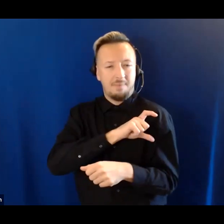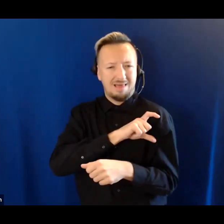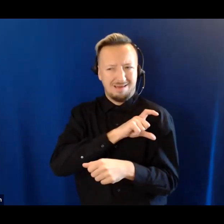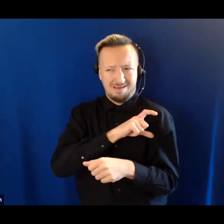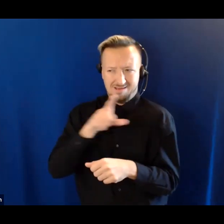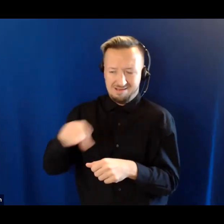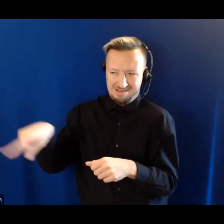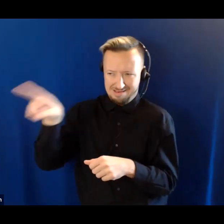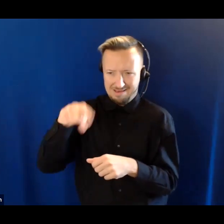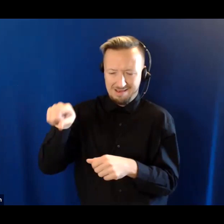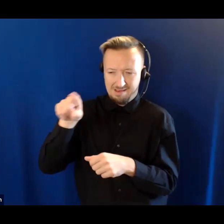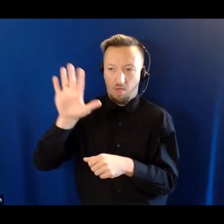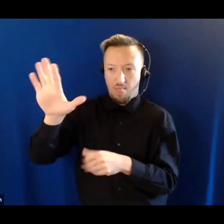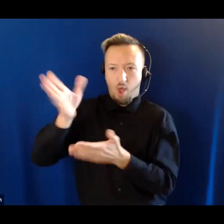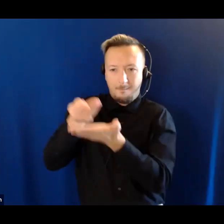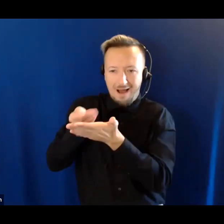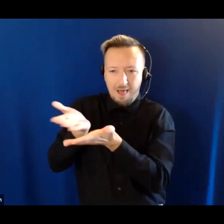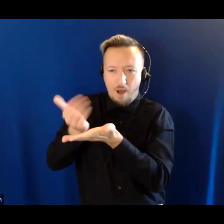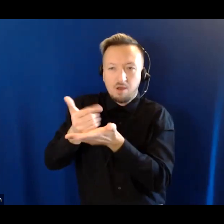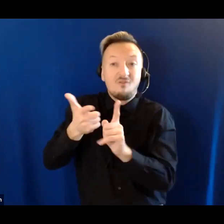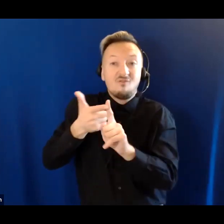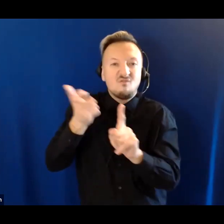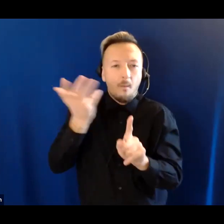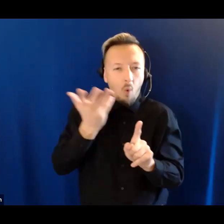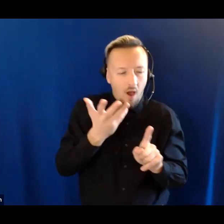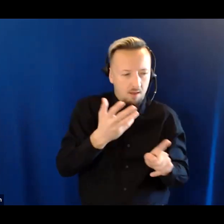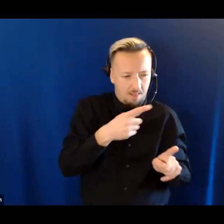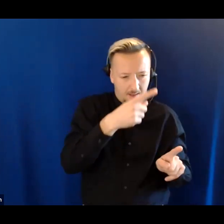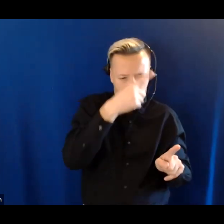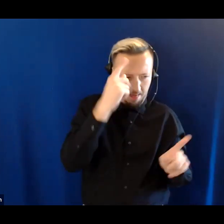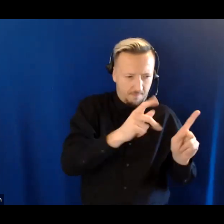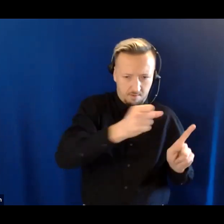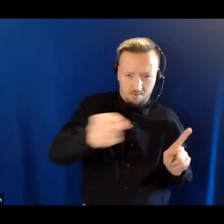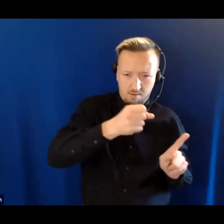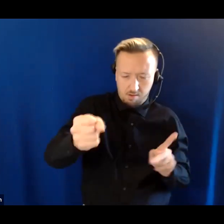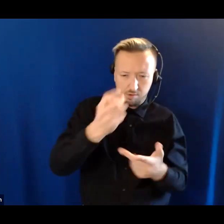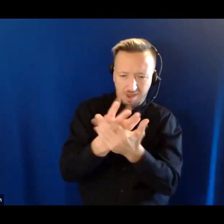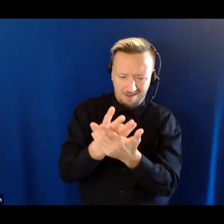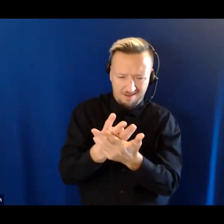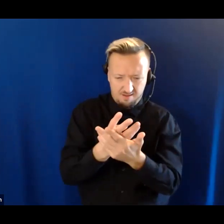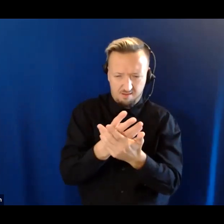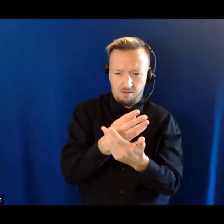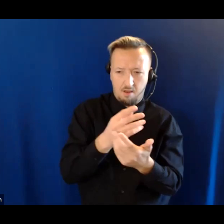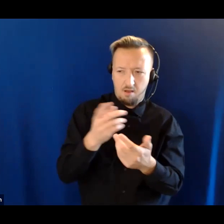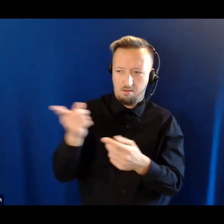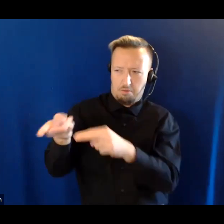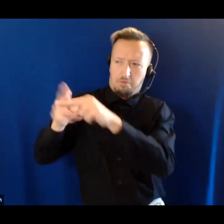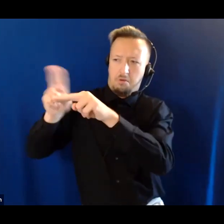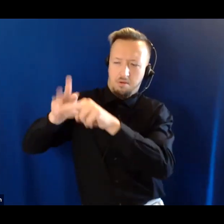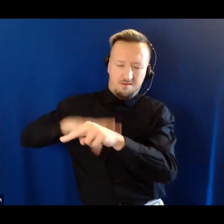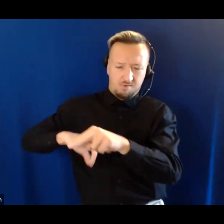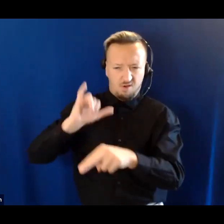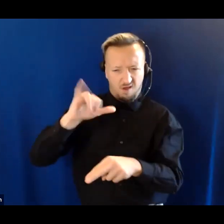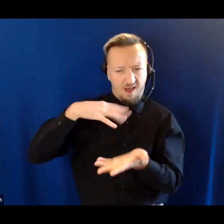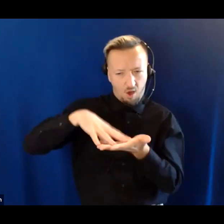into cages. So I mixed that understanding with the understanding that people were profiting off of